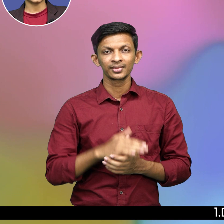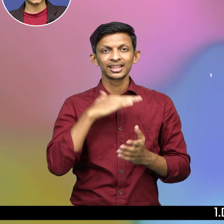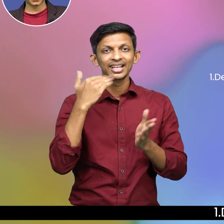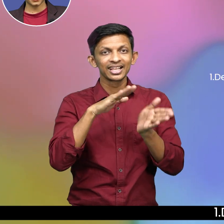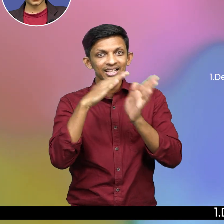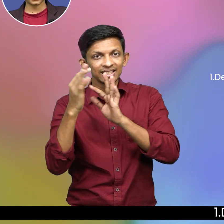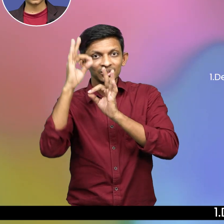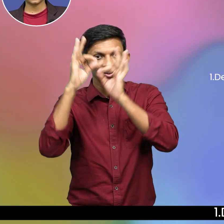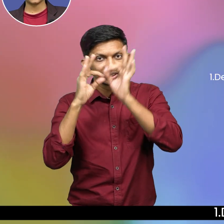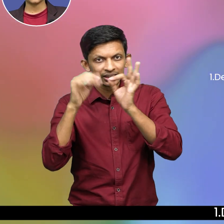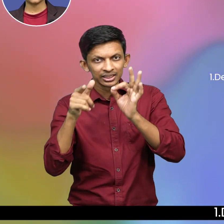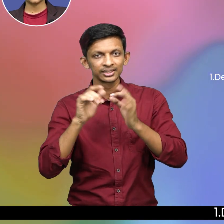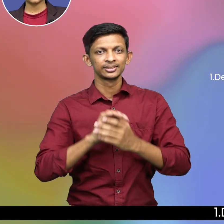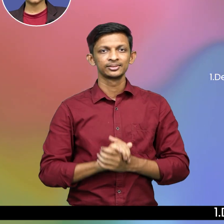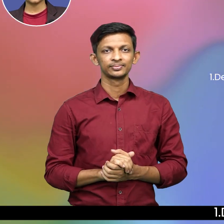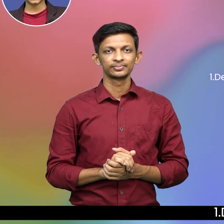Dead cells.